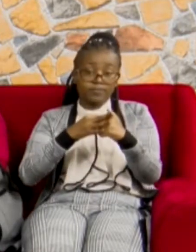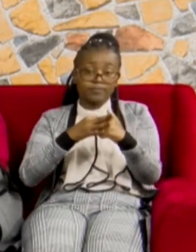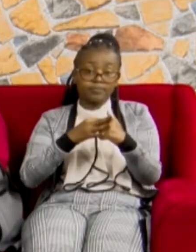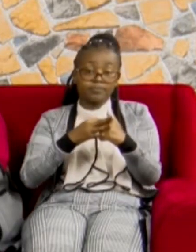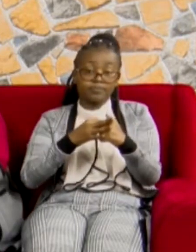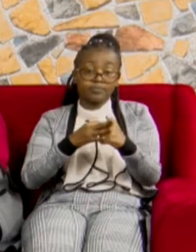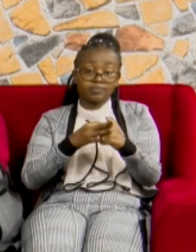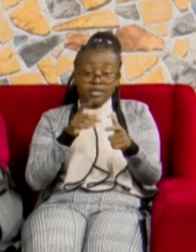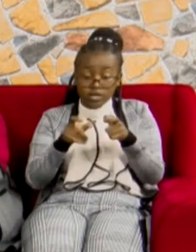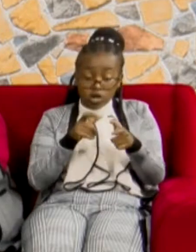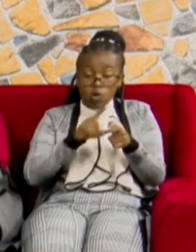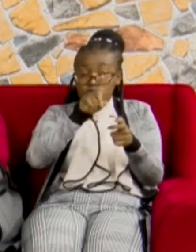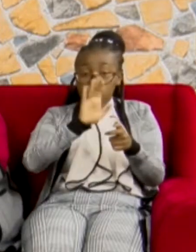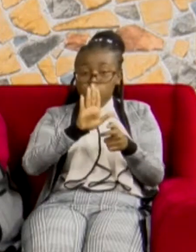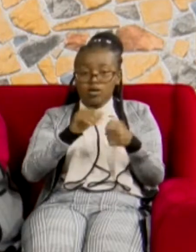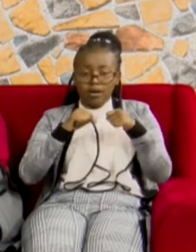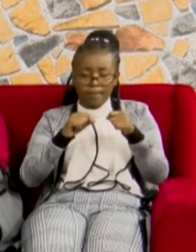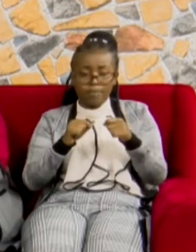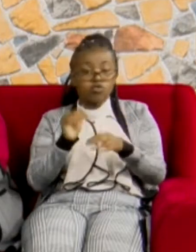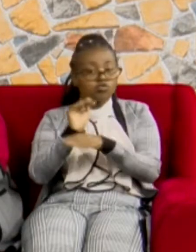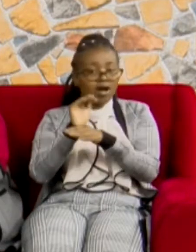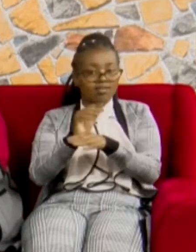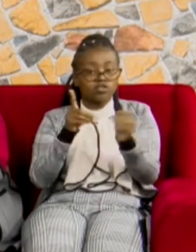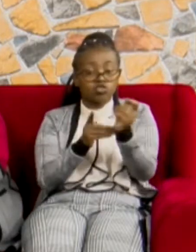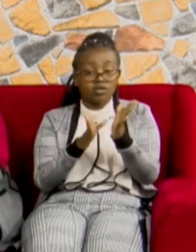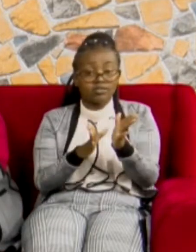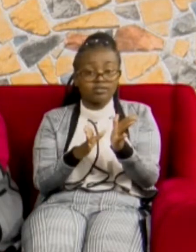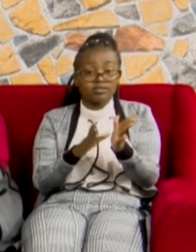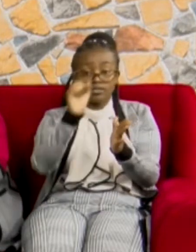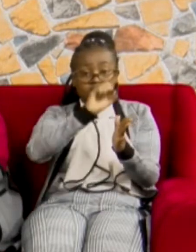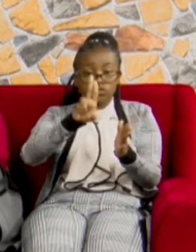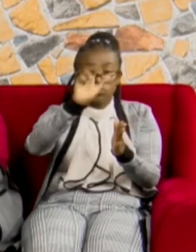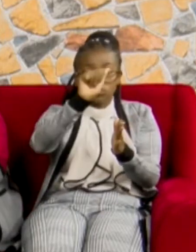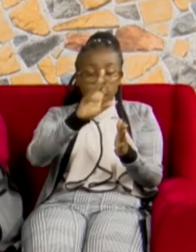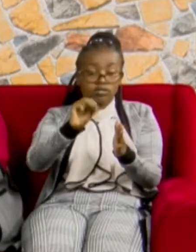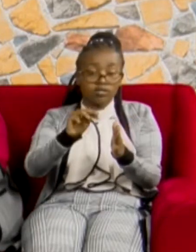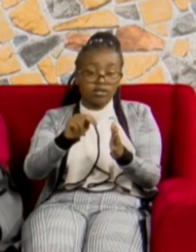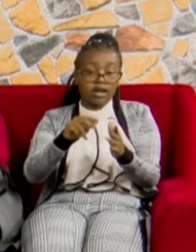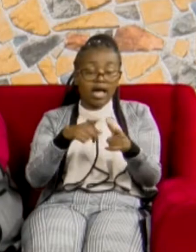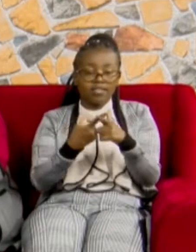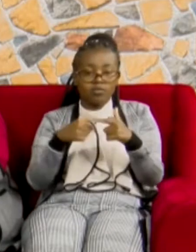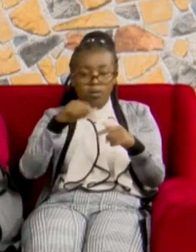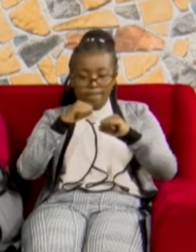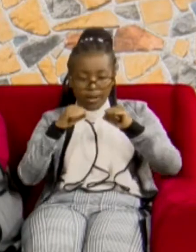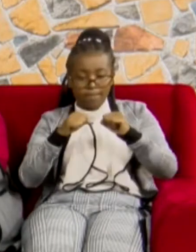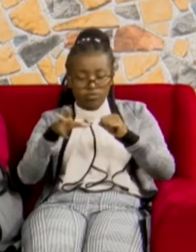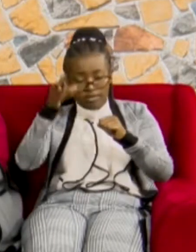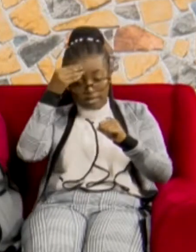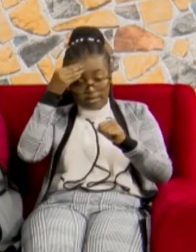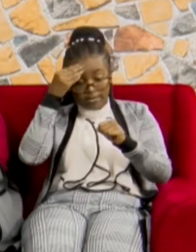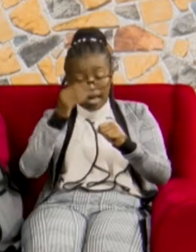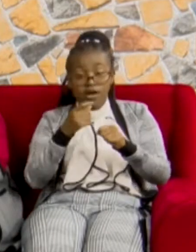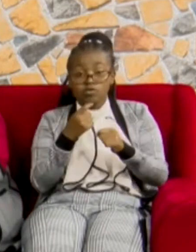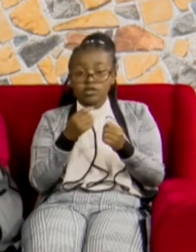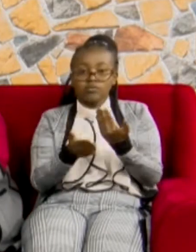20508. So SMS your questions so that we can ask Dr. Susan here, and then we will be able to get educated and be able